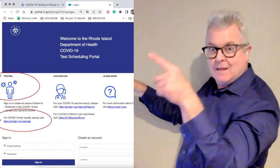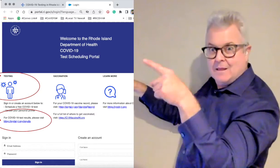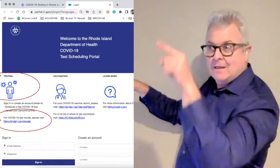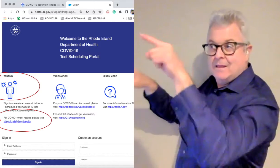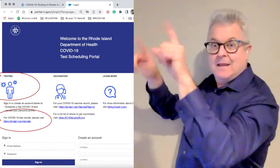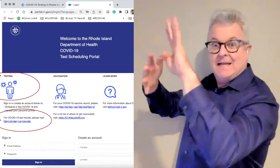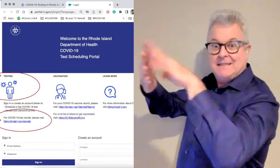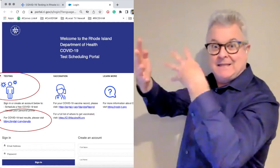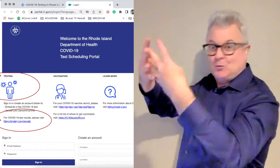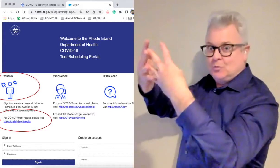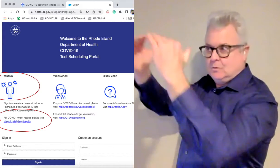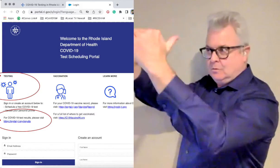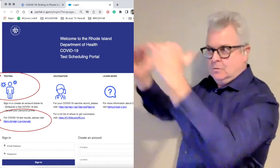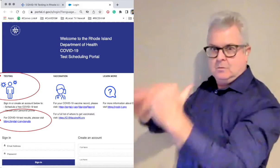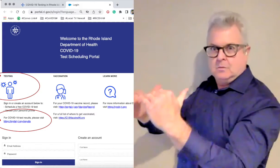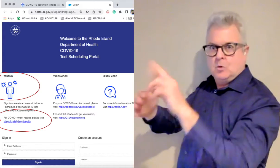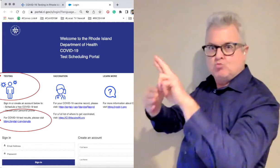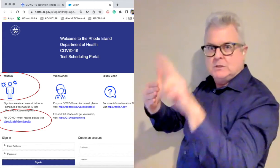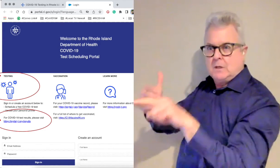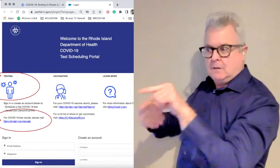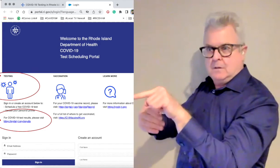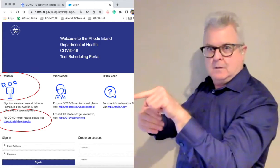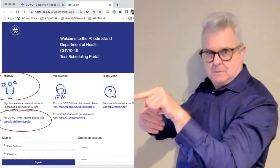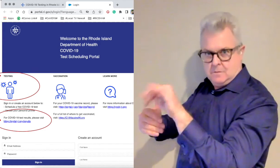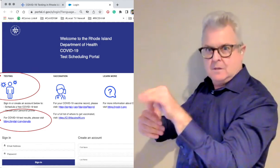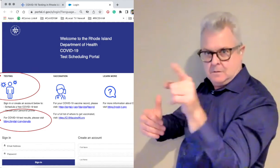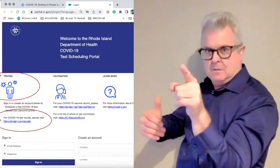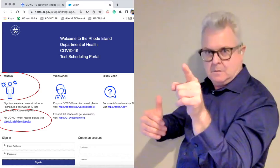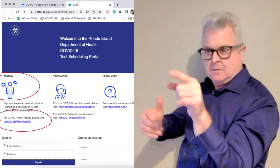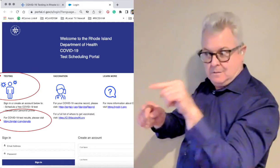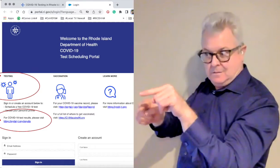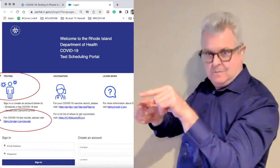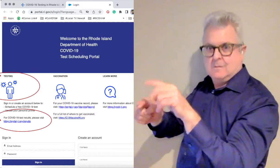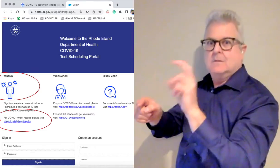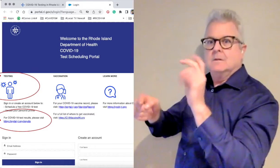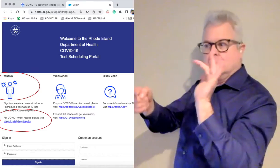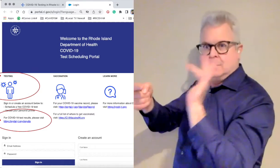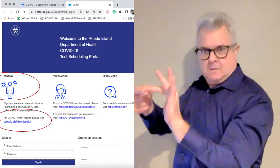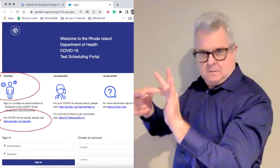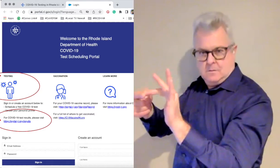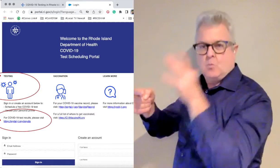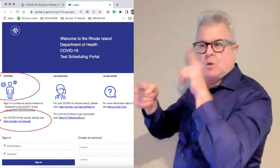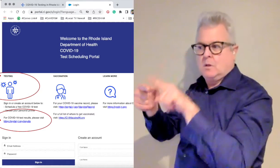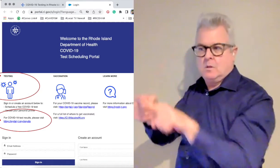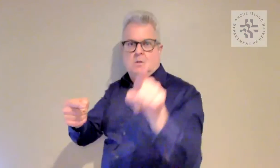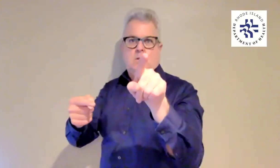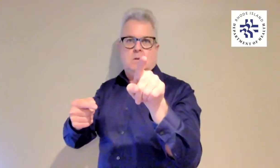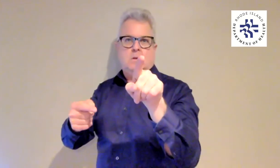test results with the red circle there, it's just below the testing facility. You will click on that